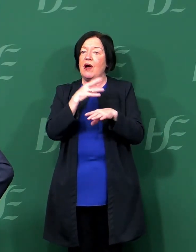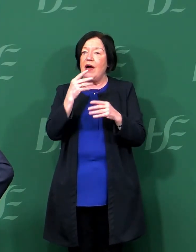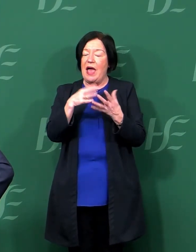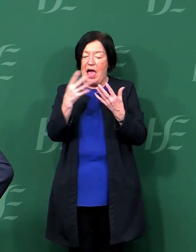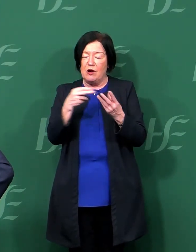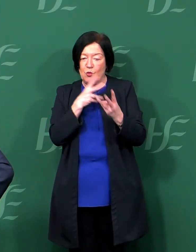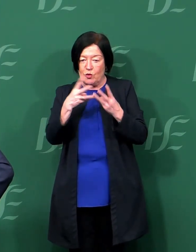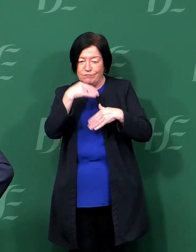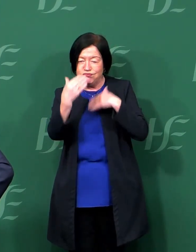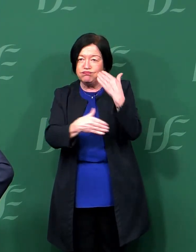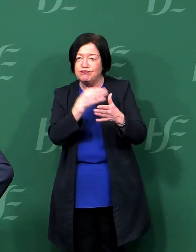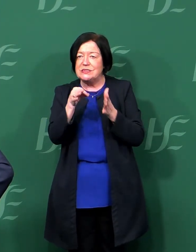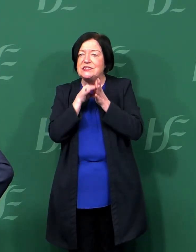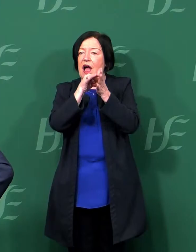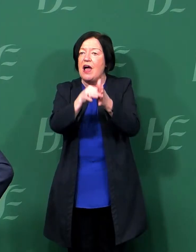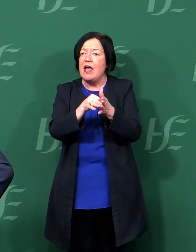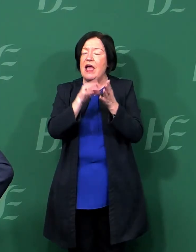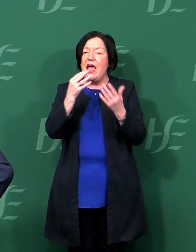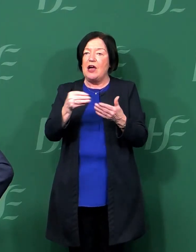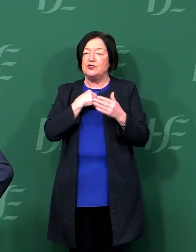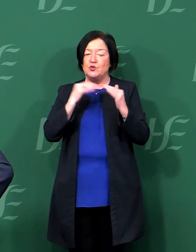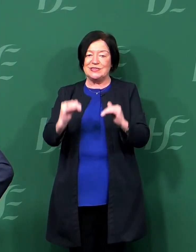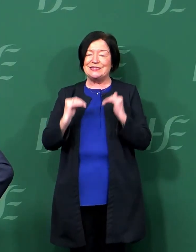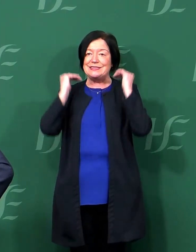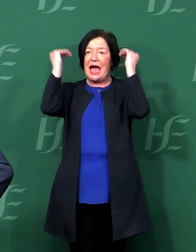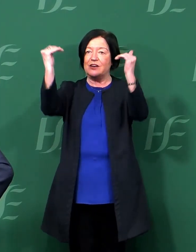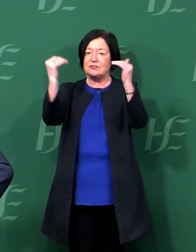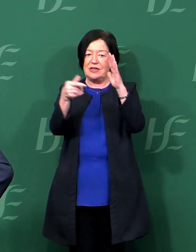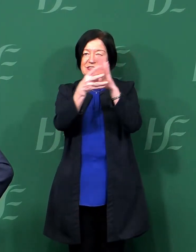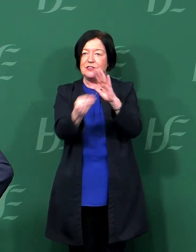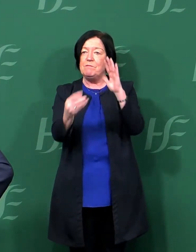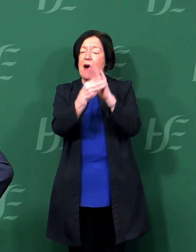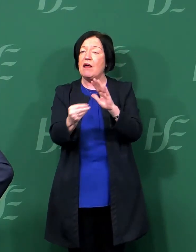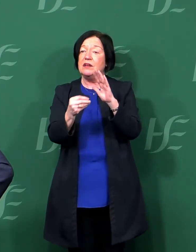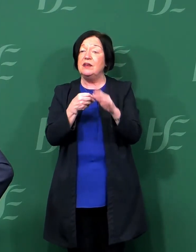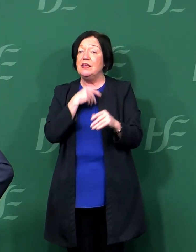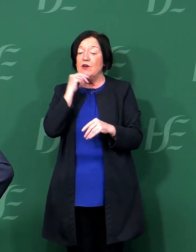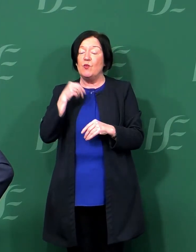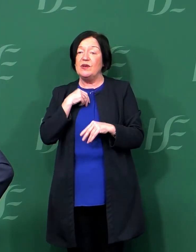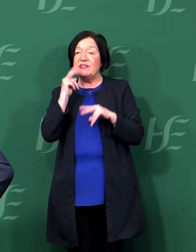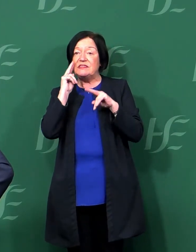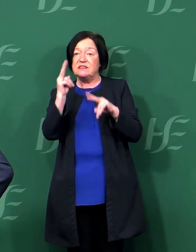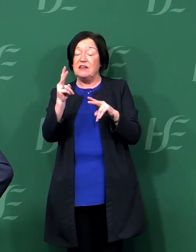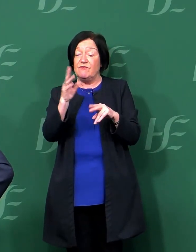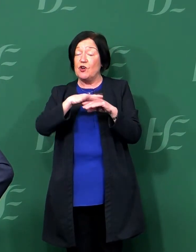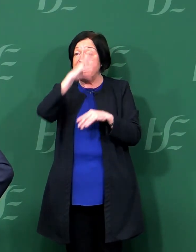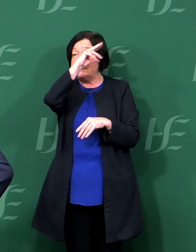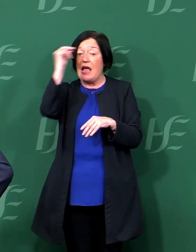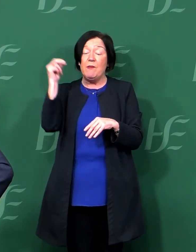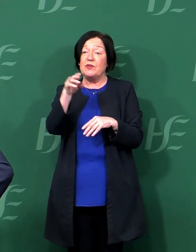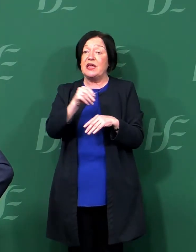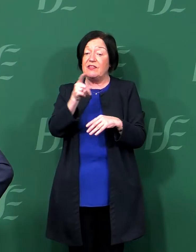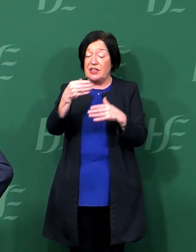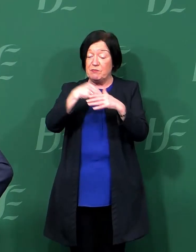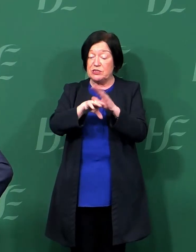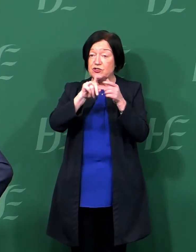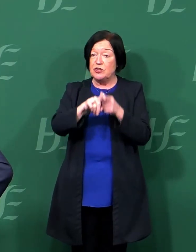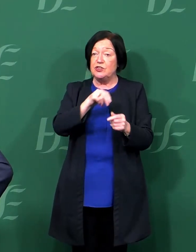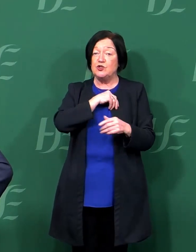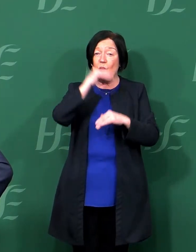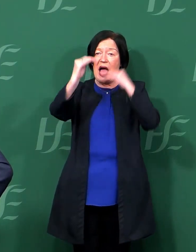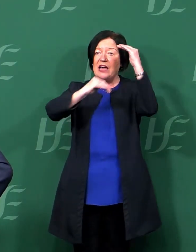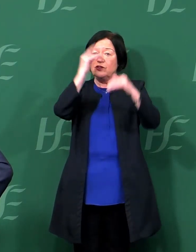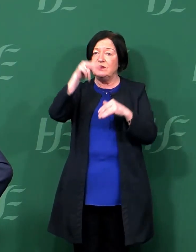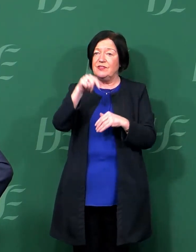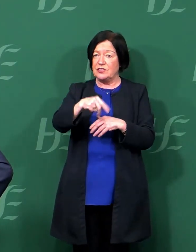operational guidance in terms of trying to standardise that model. But what I would say is that we've seen, so for example, if you take the admission of children to adult units,